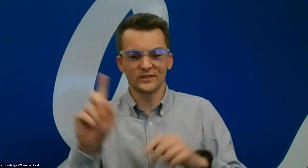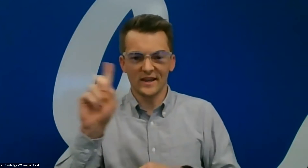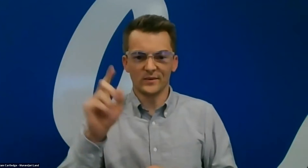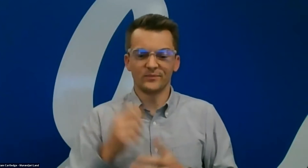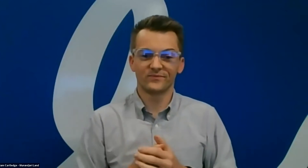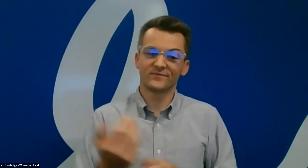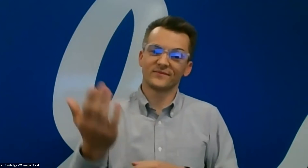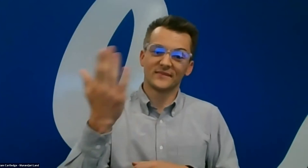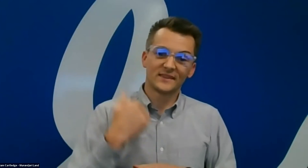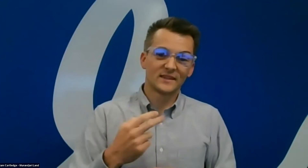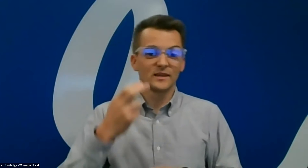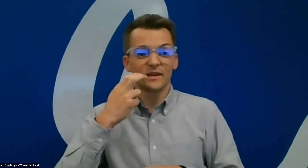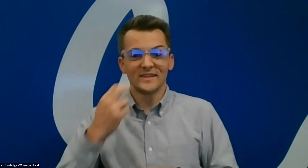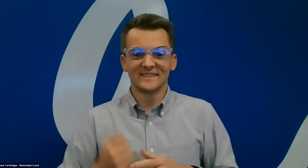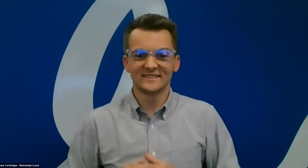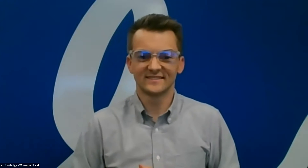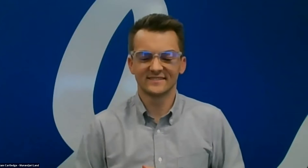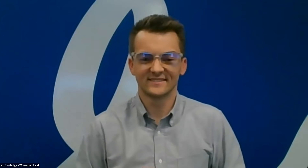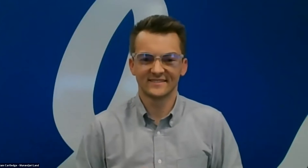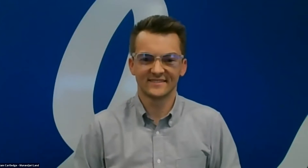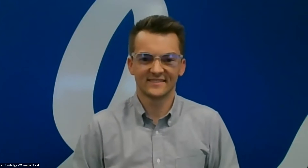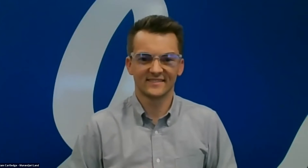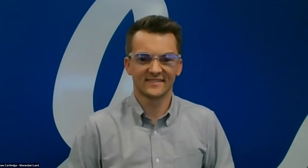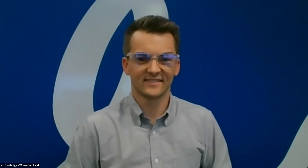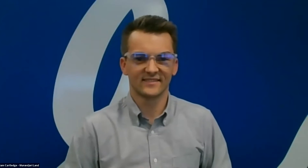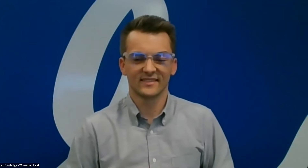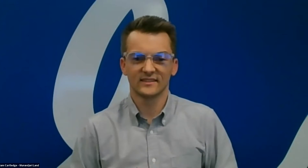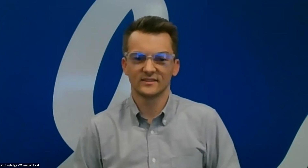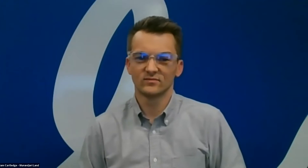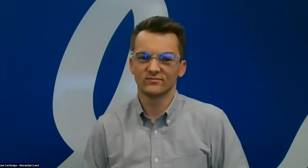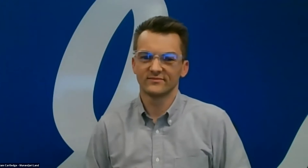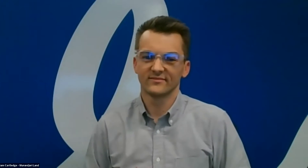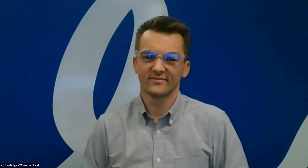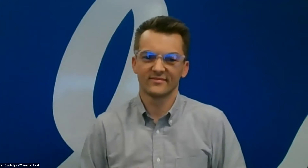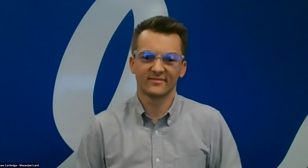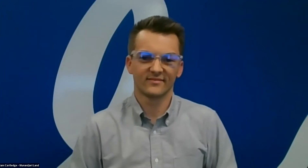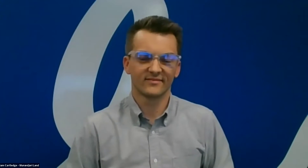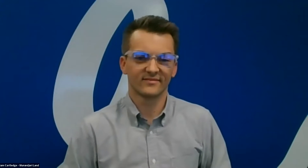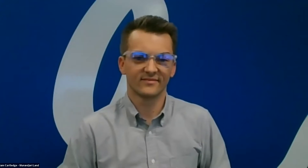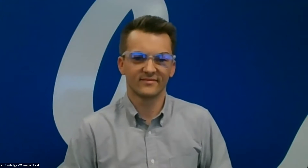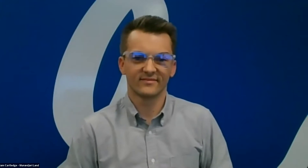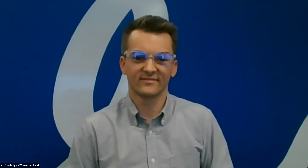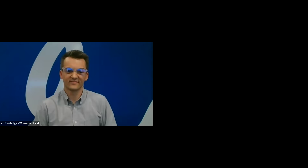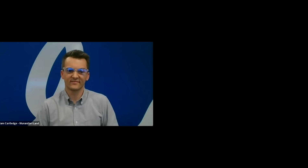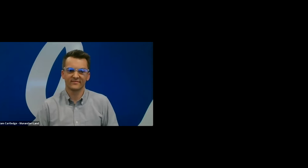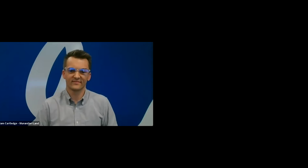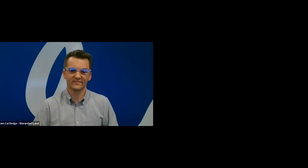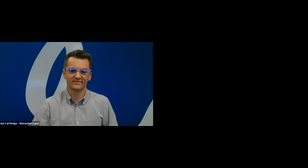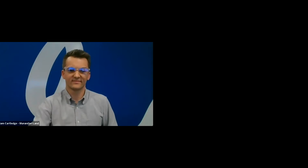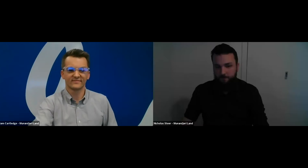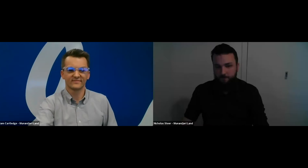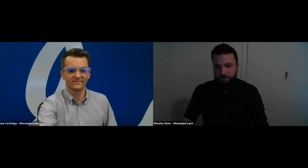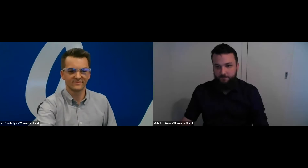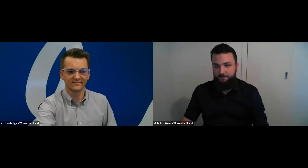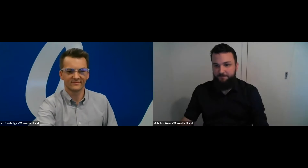Natasha and their feelings and experiences of creating the resources that you've just seen.